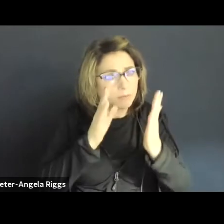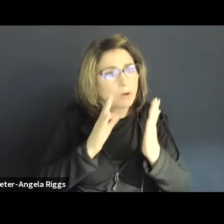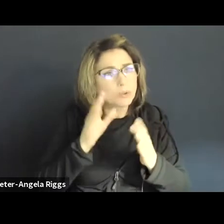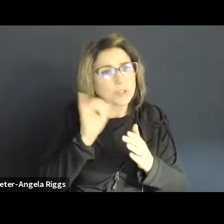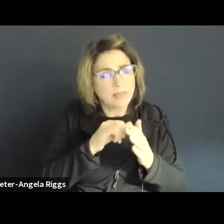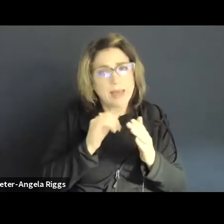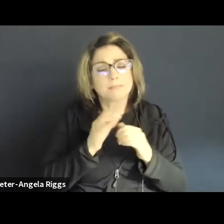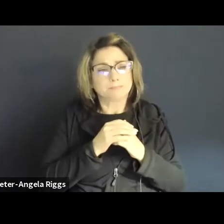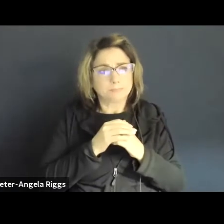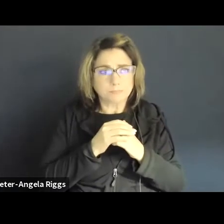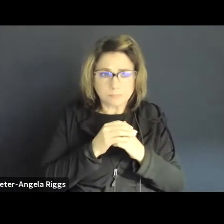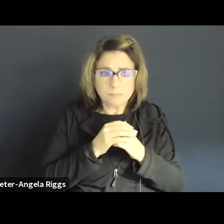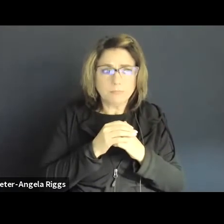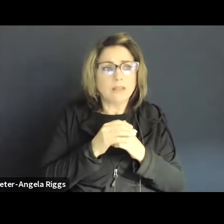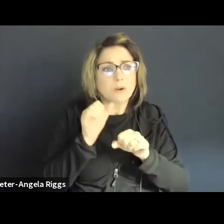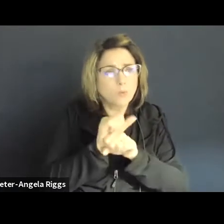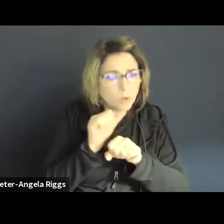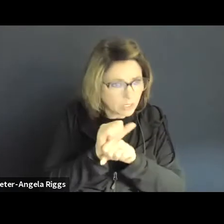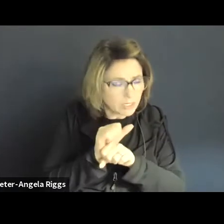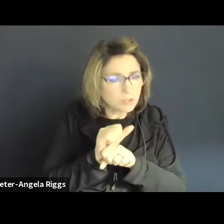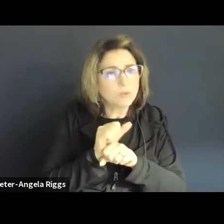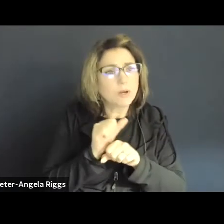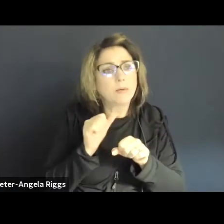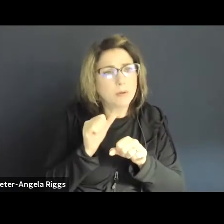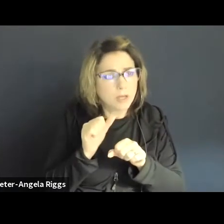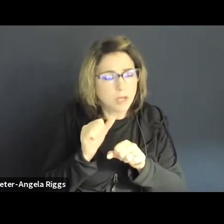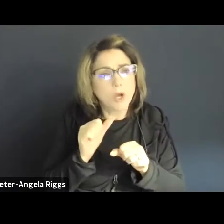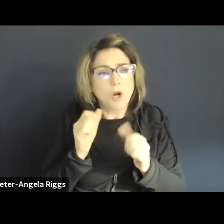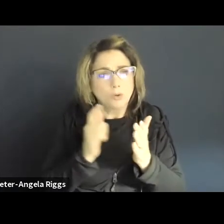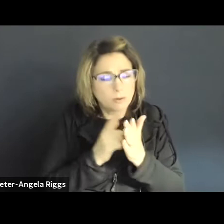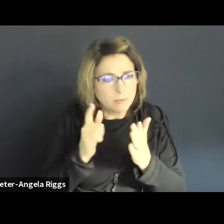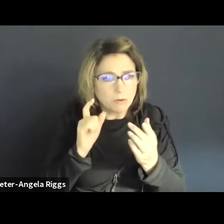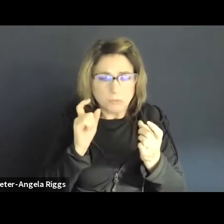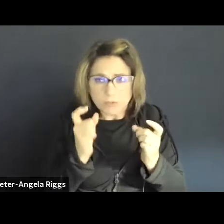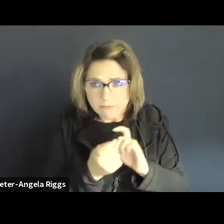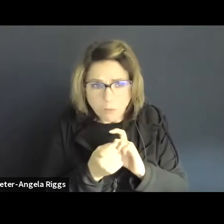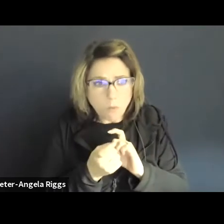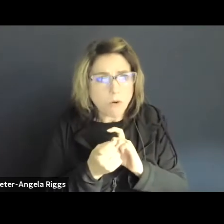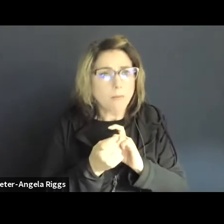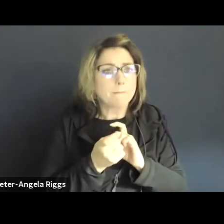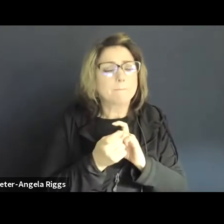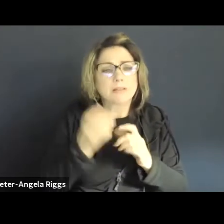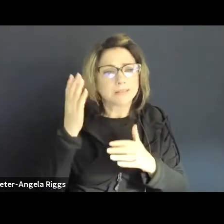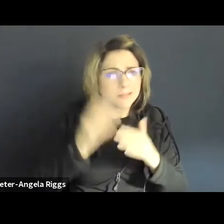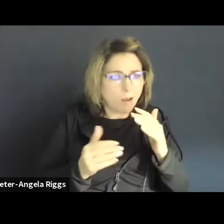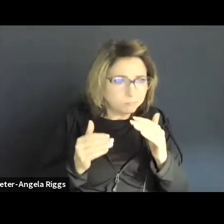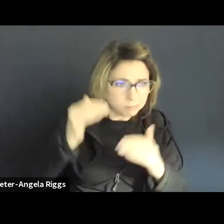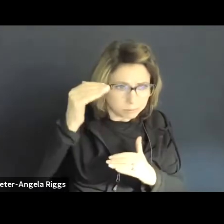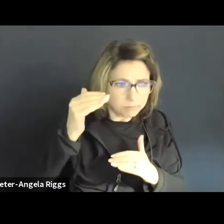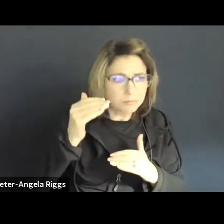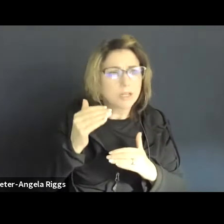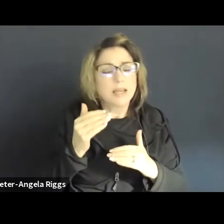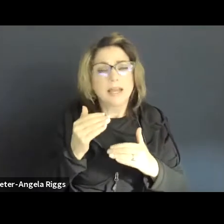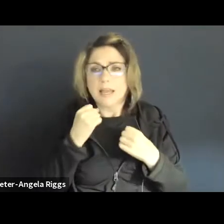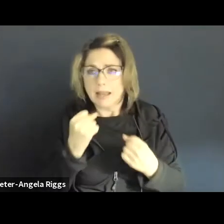and disparities in healthcare access and education, strengthen fair housing, and restore federal